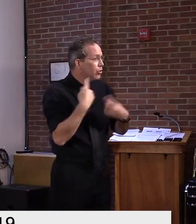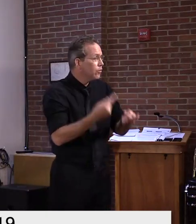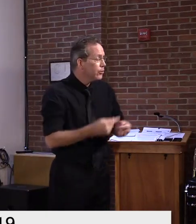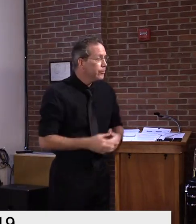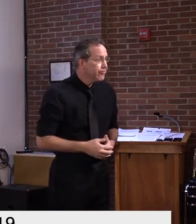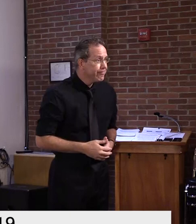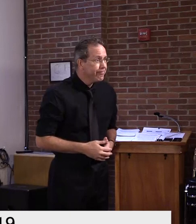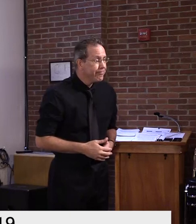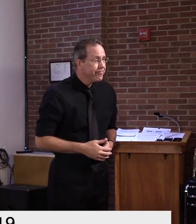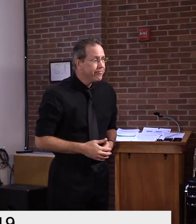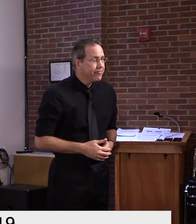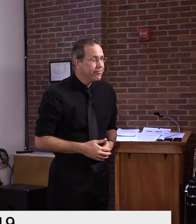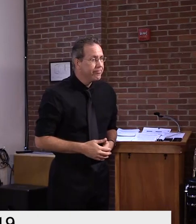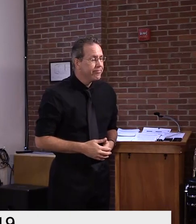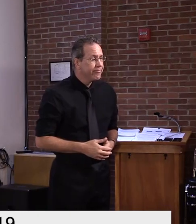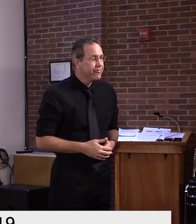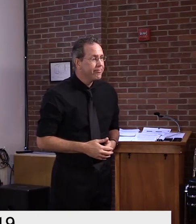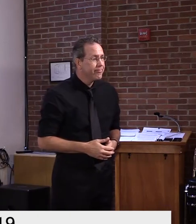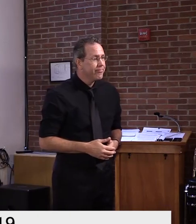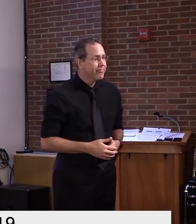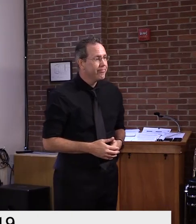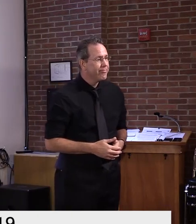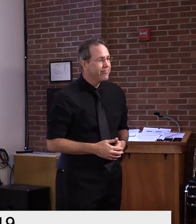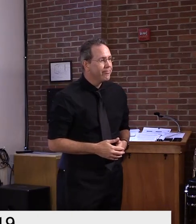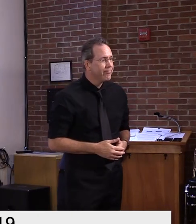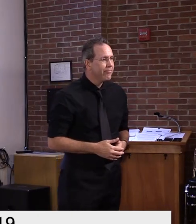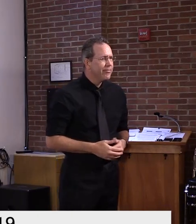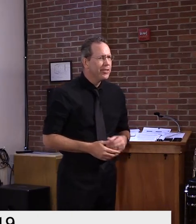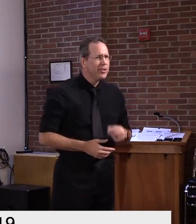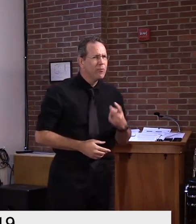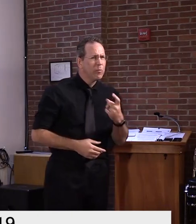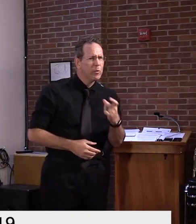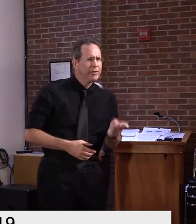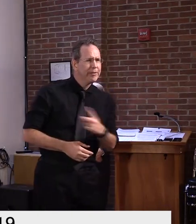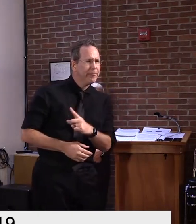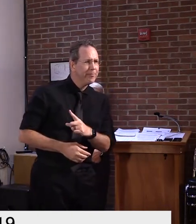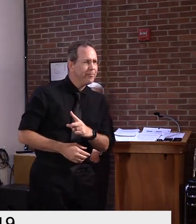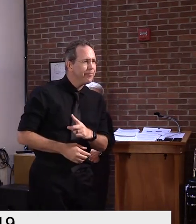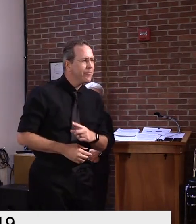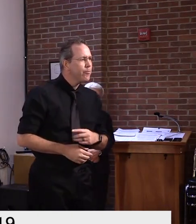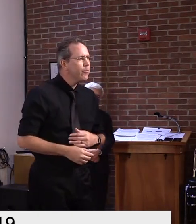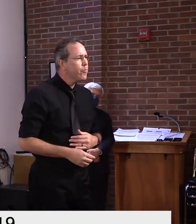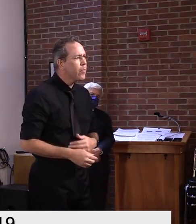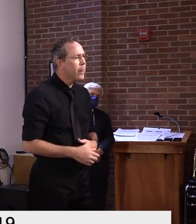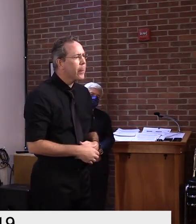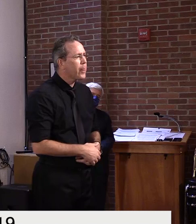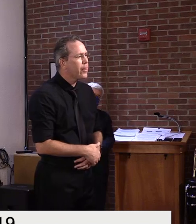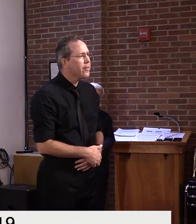So say, like here in the village of North Troy, it could be something as simple as